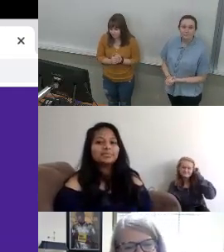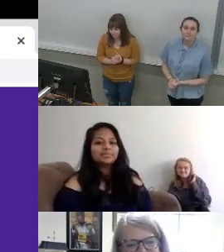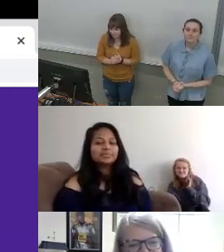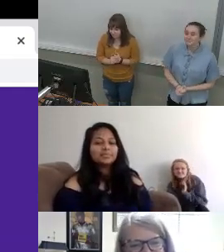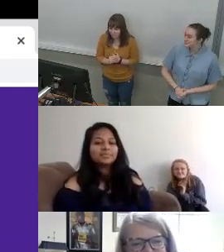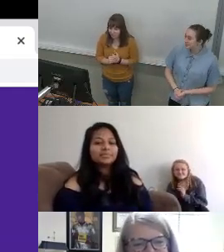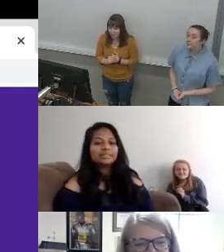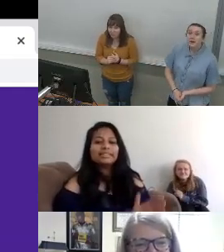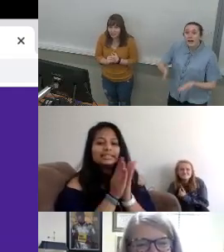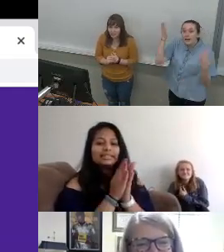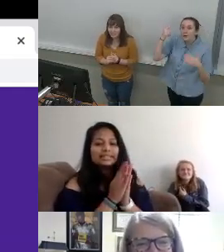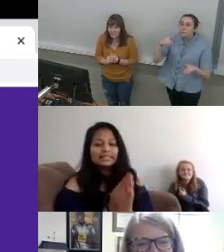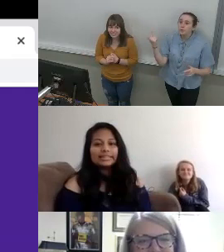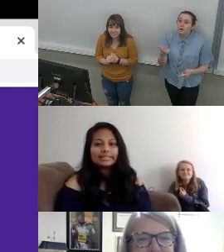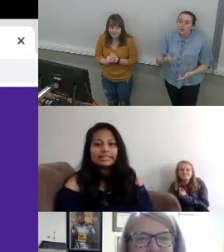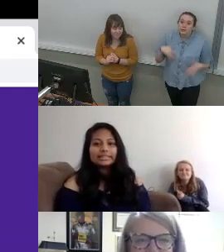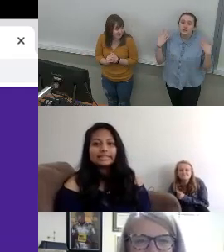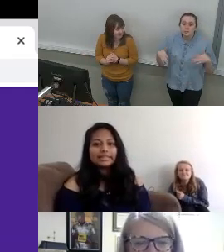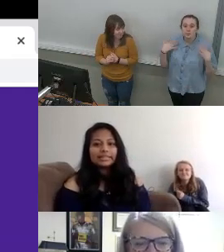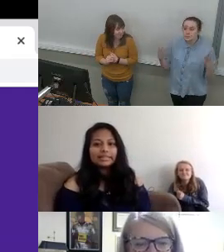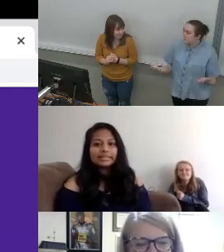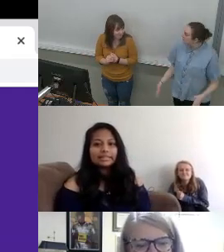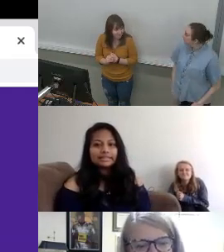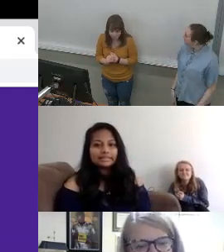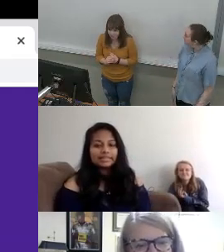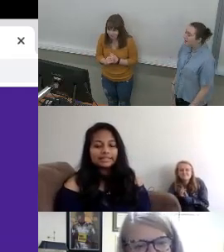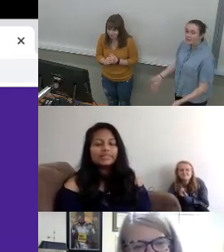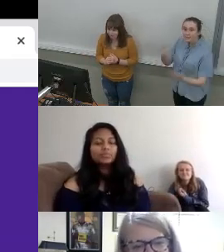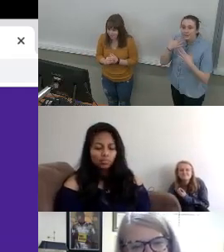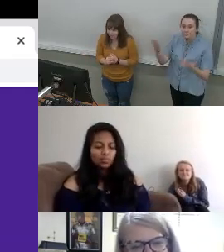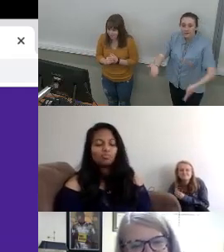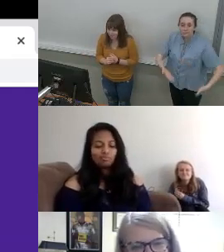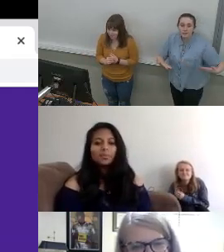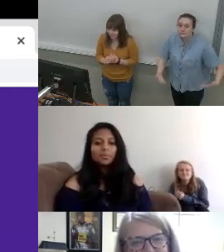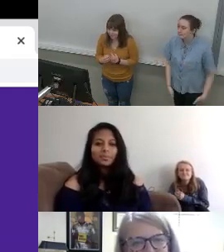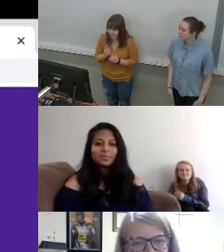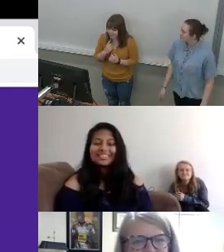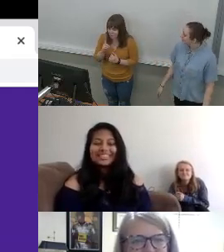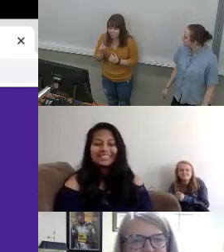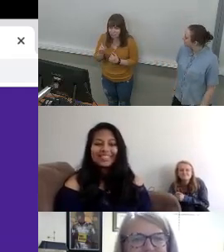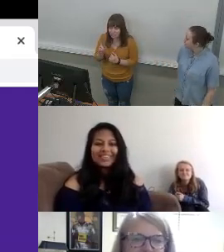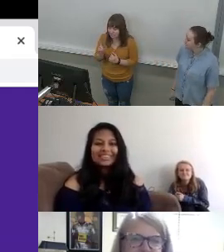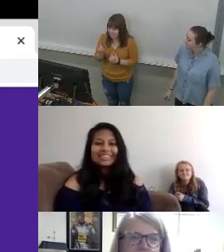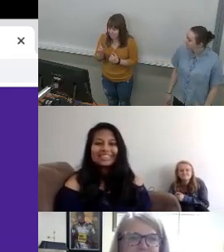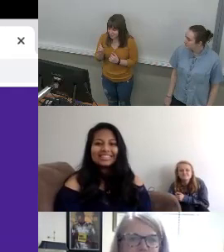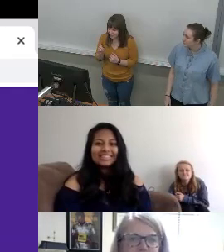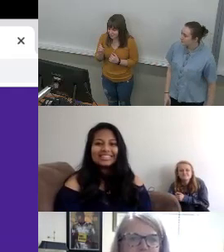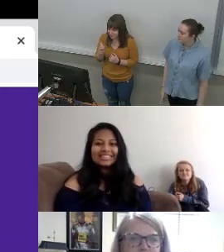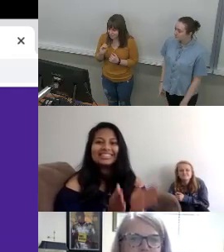Yeah. But I hope you all enjoyed, and thank you for coming. Are there any